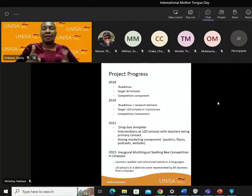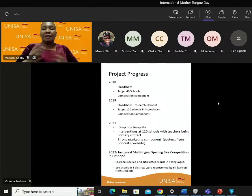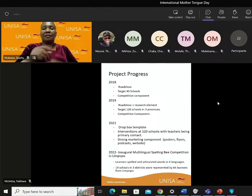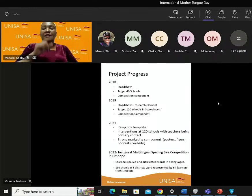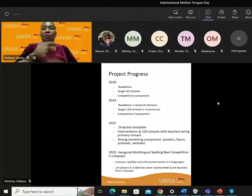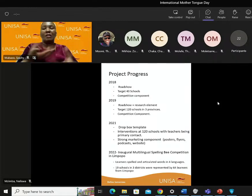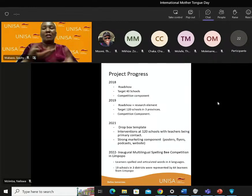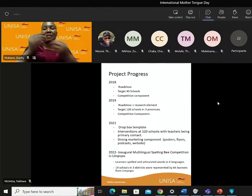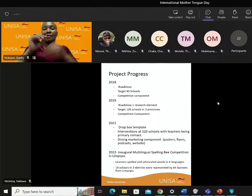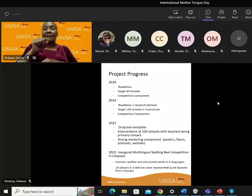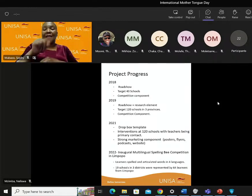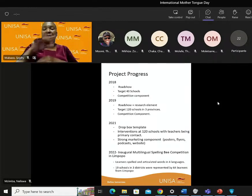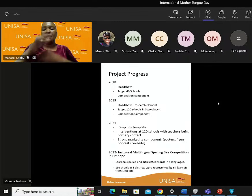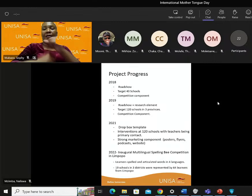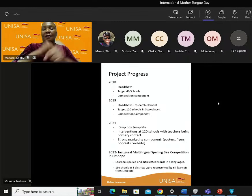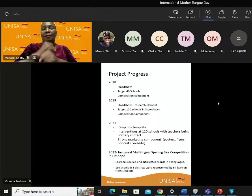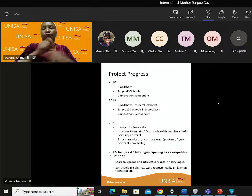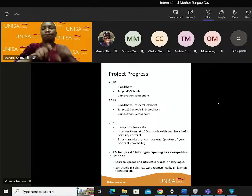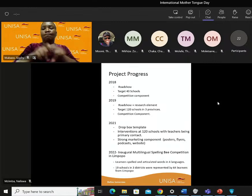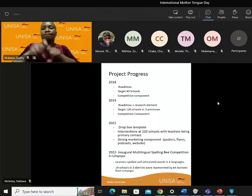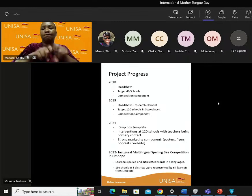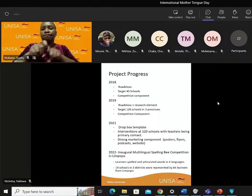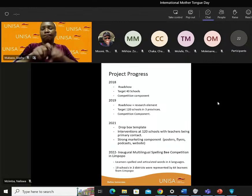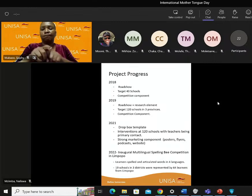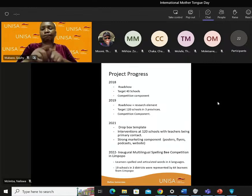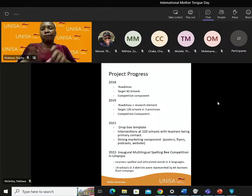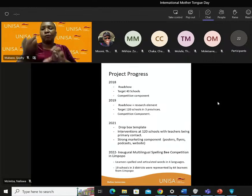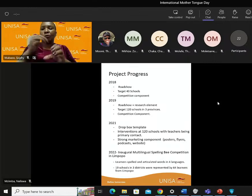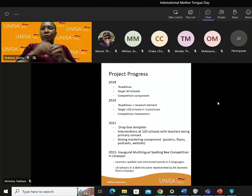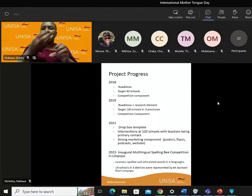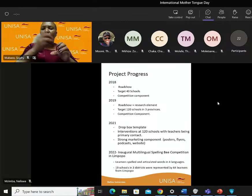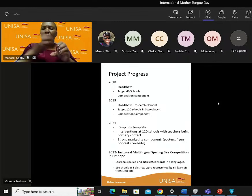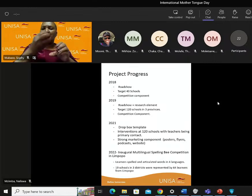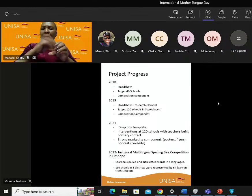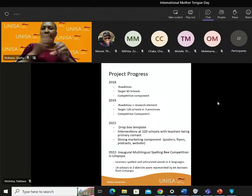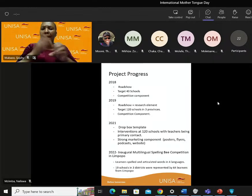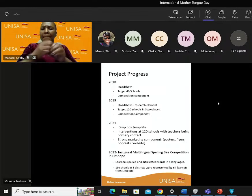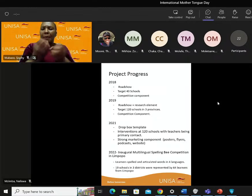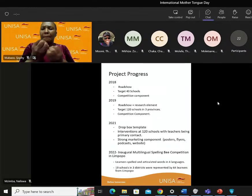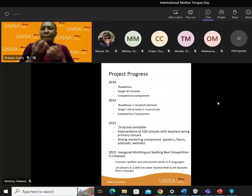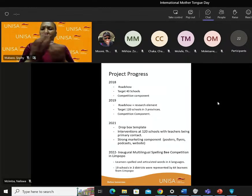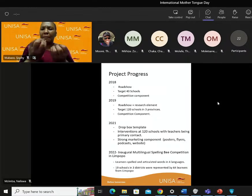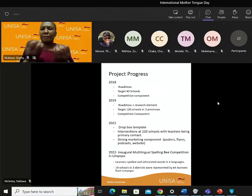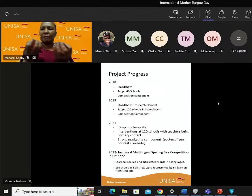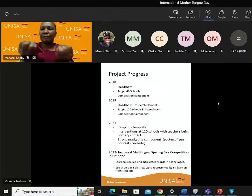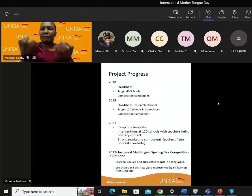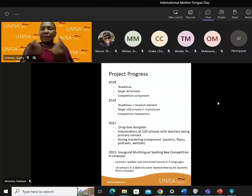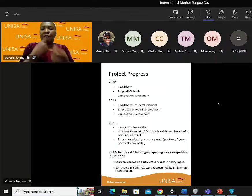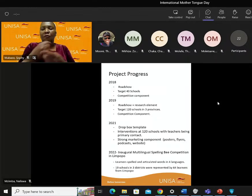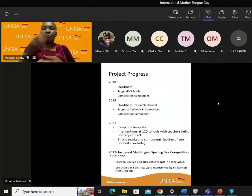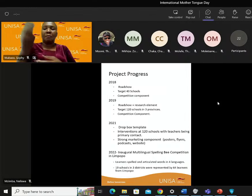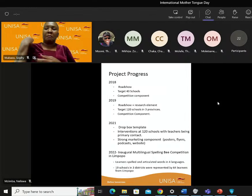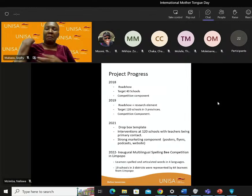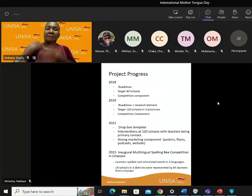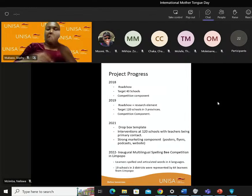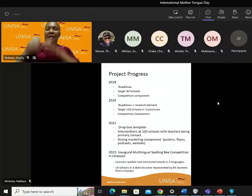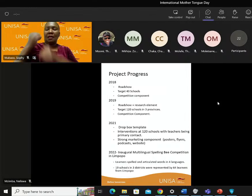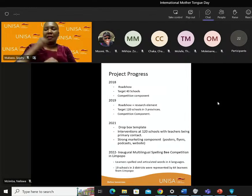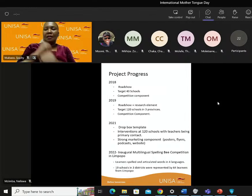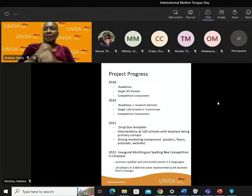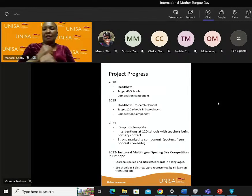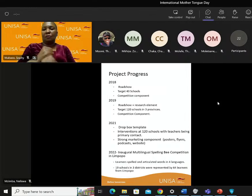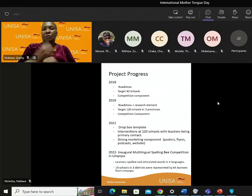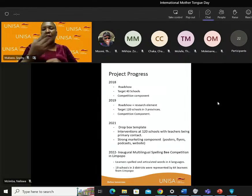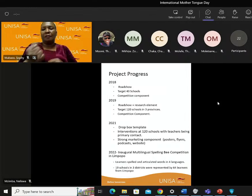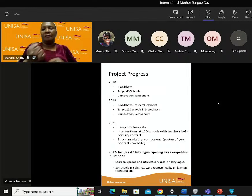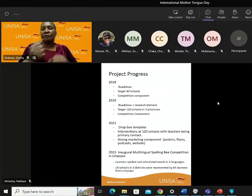year was competition entries that was multiplied from the previous years when we actually had